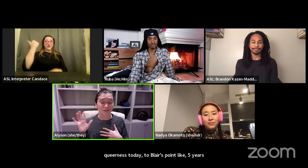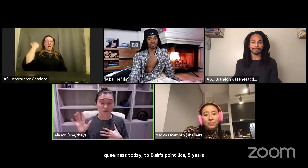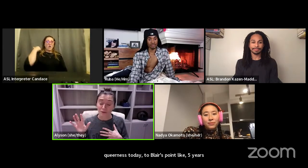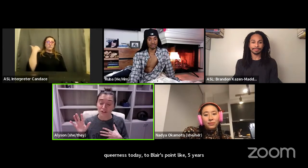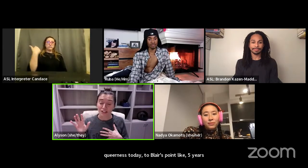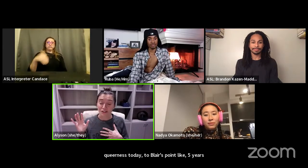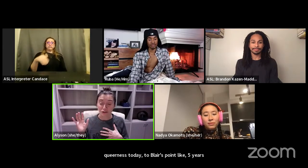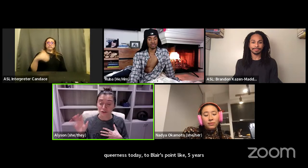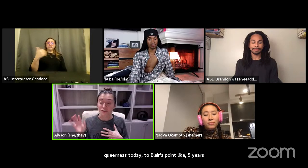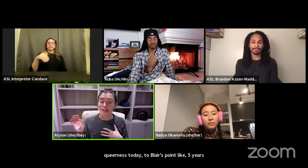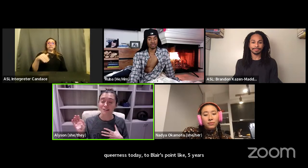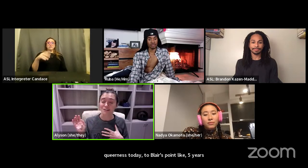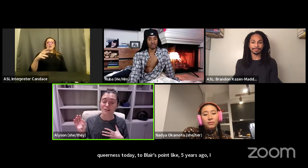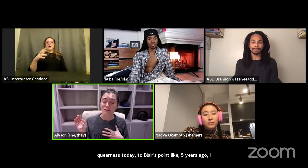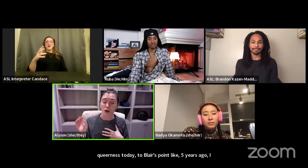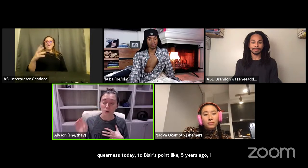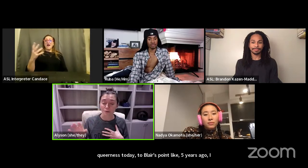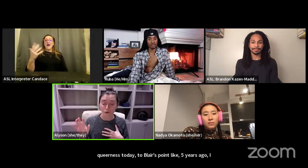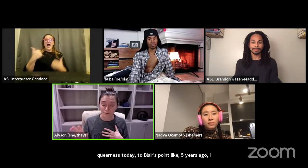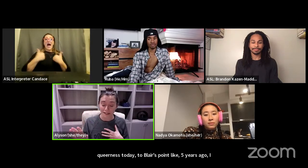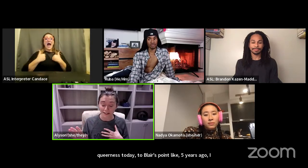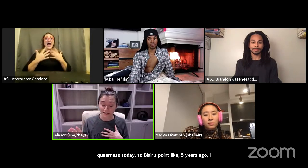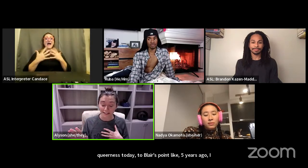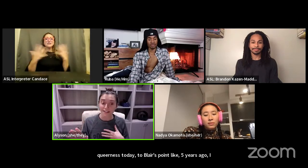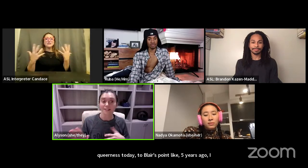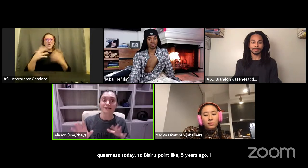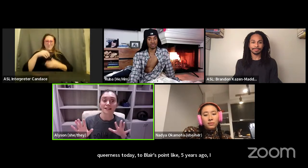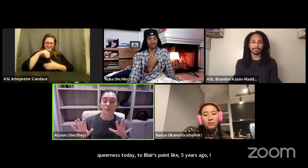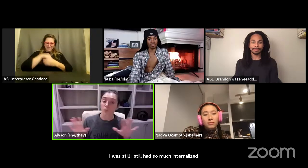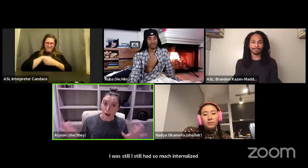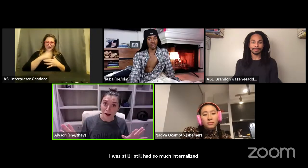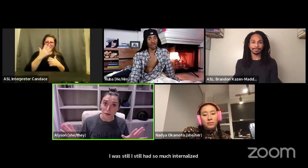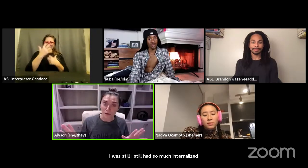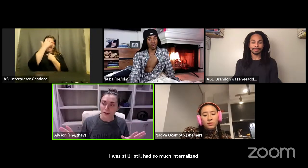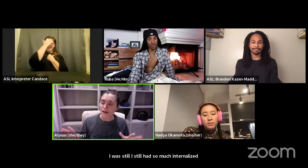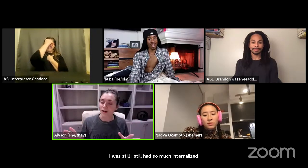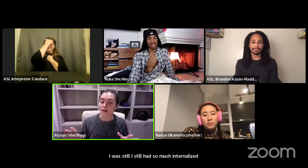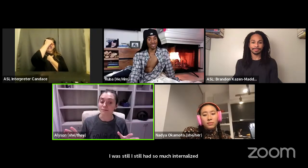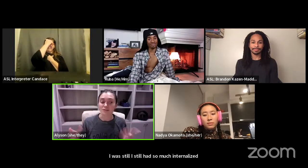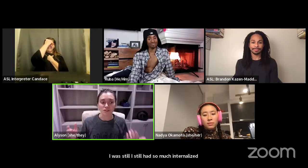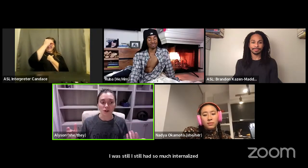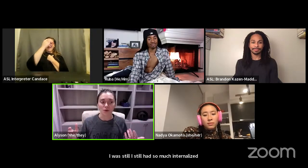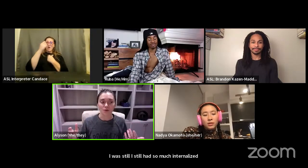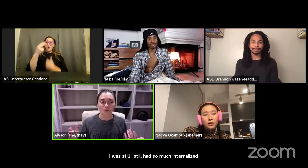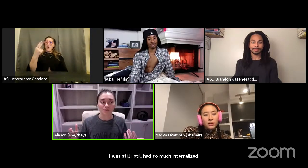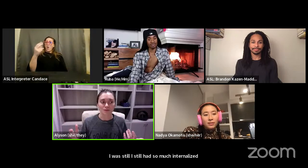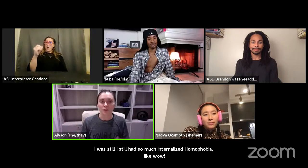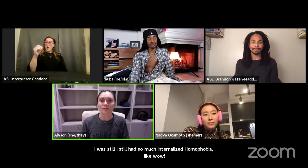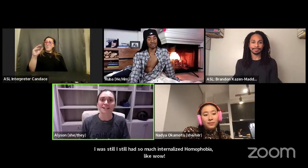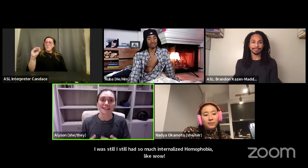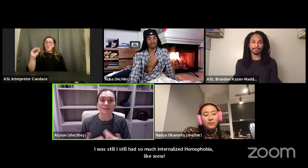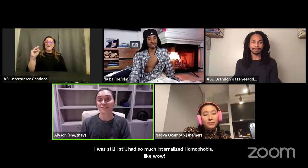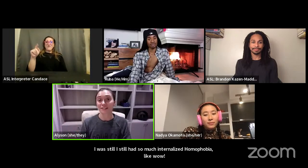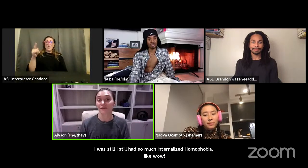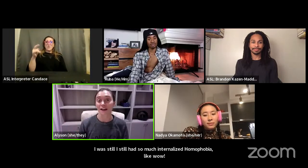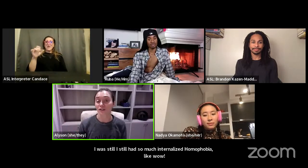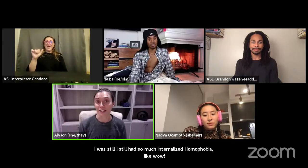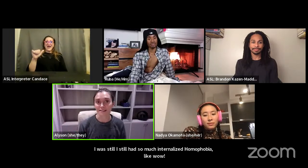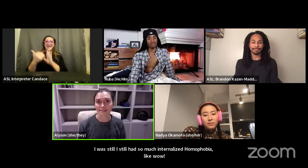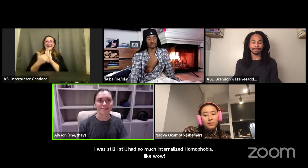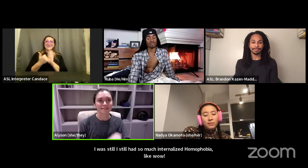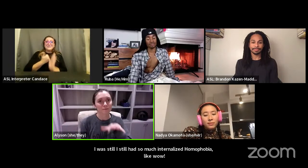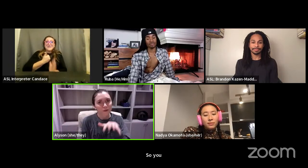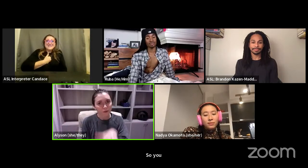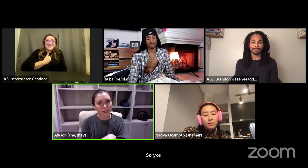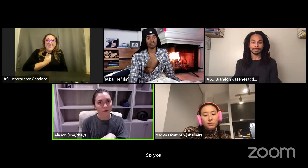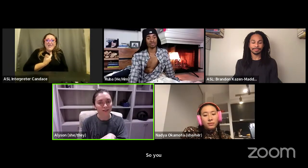I still had so much internalized homophobia. Like, wow. So, you know, give yourself that